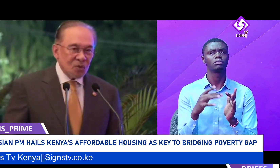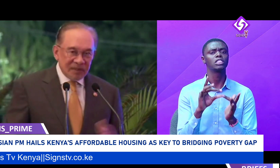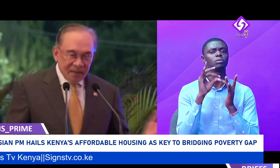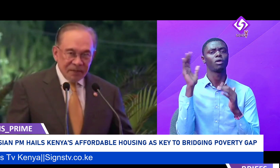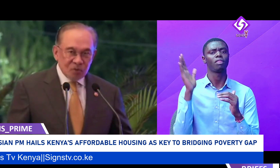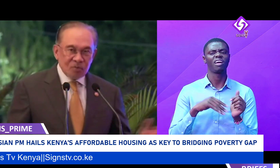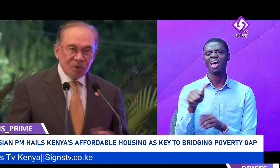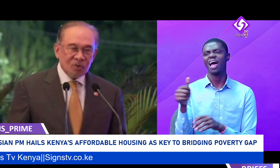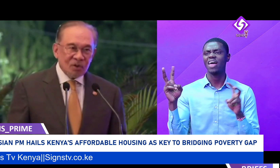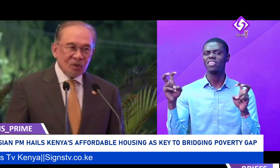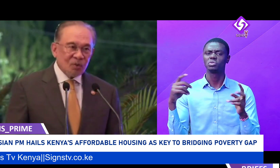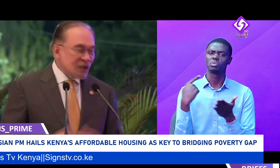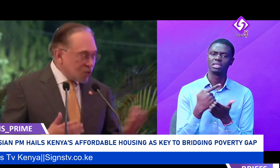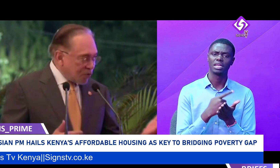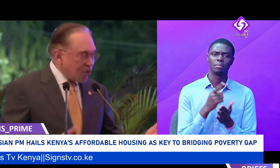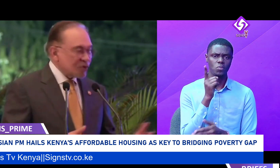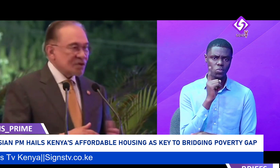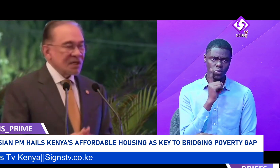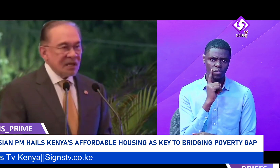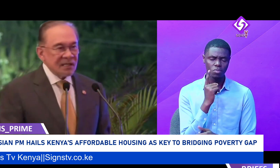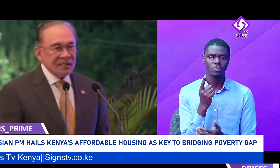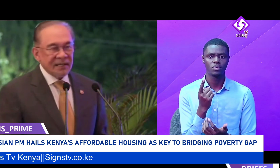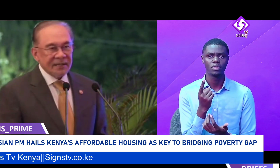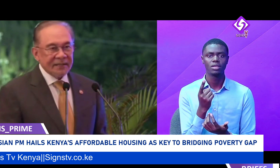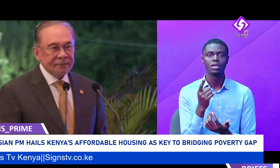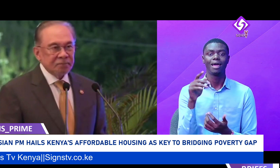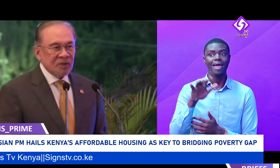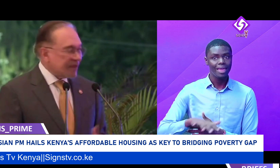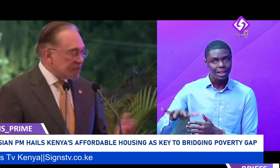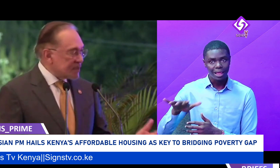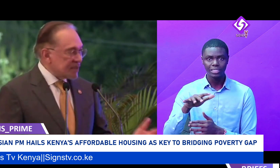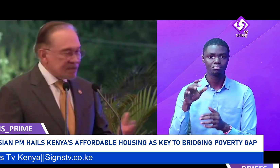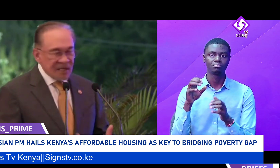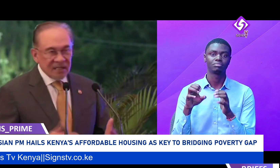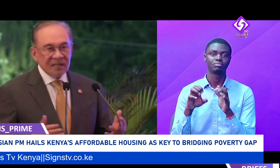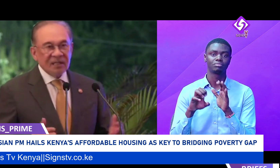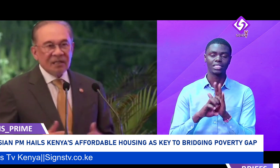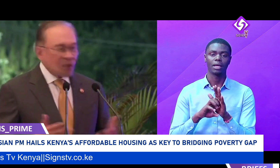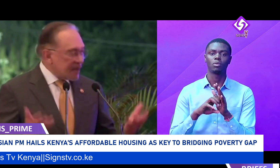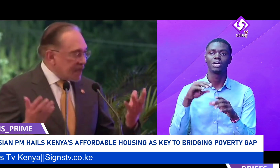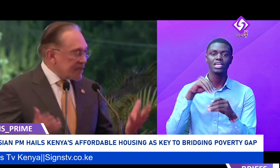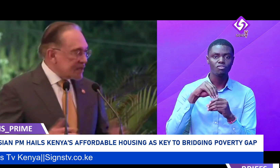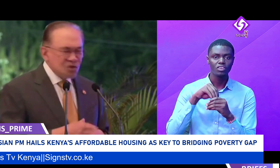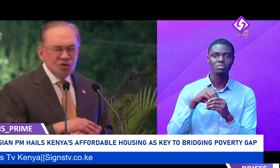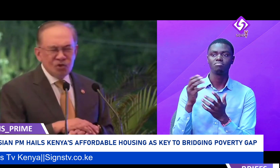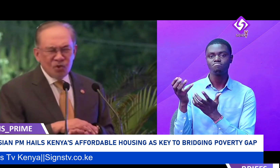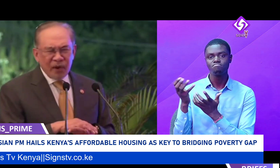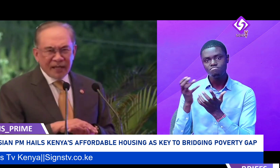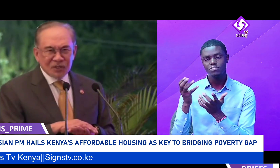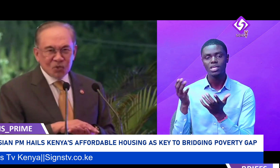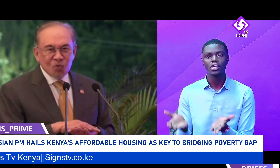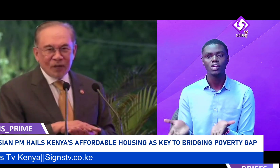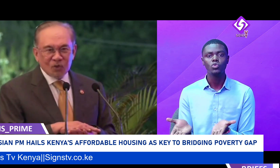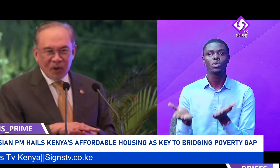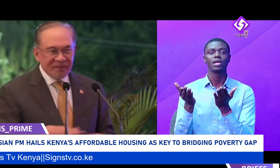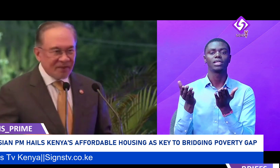that we will deliberate tomorrow, which include, of course, areas like investments and trade to enhance. There's no